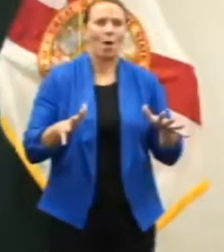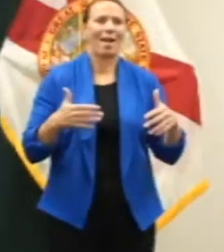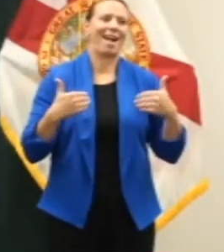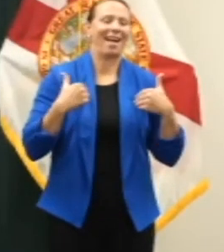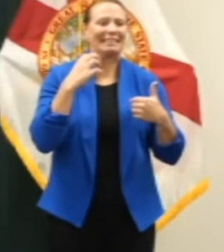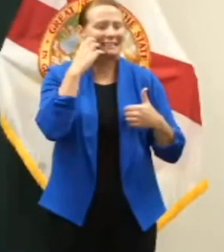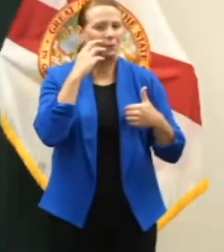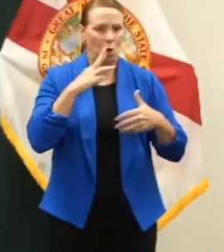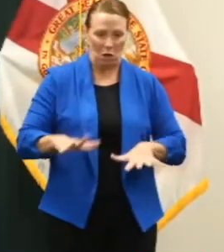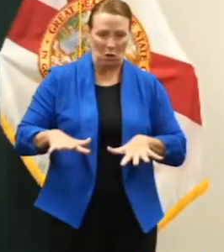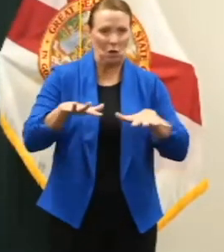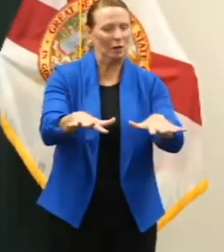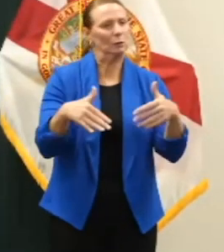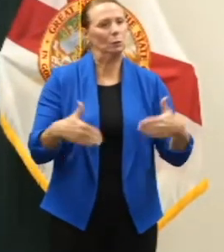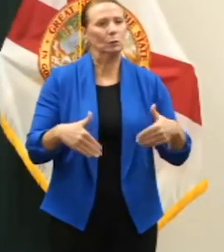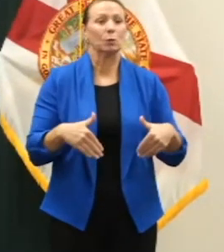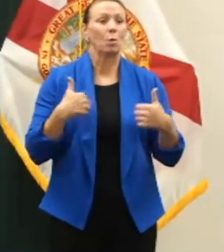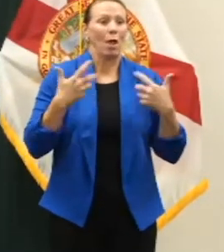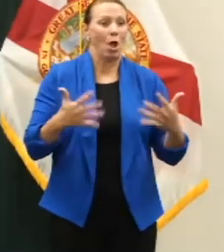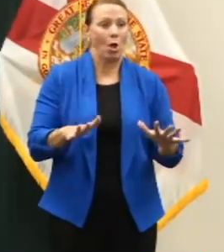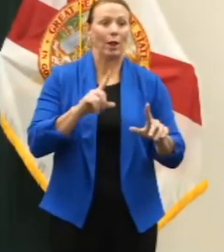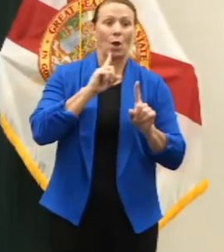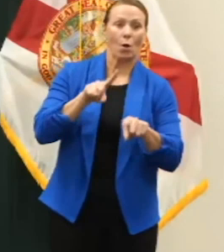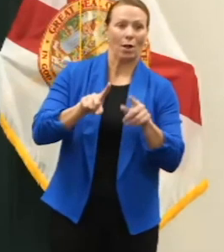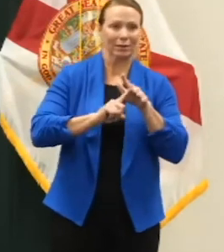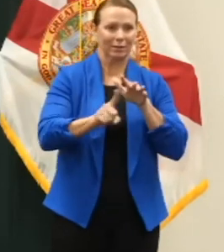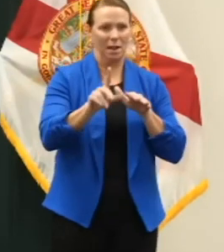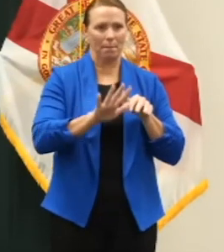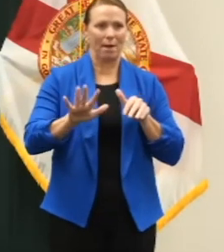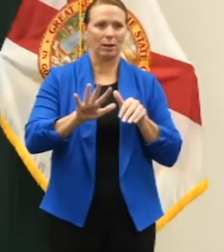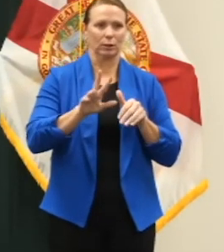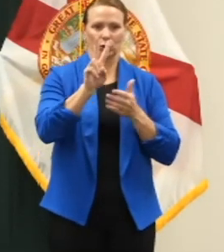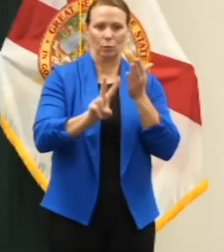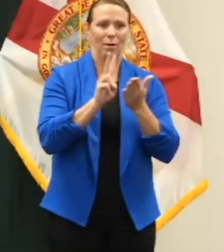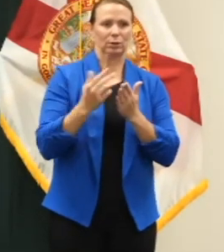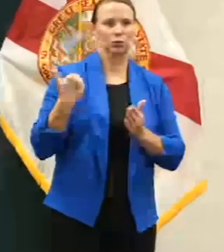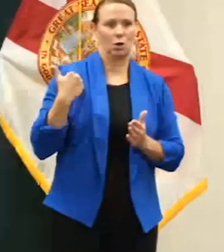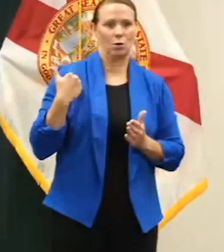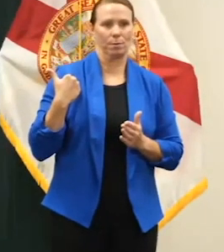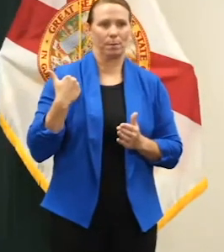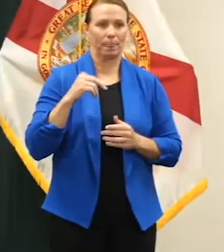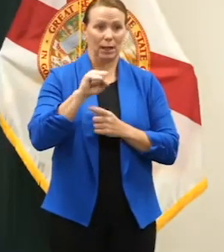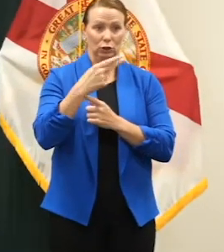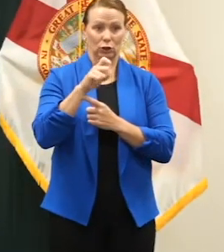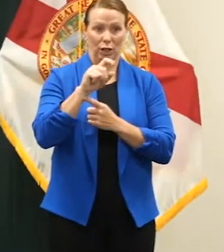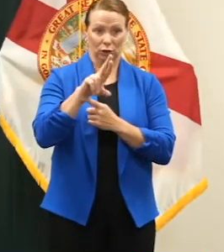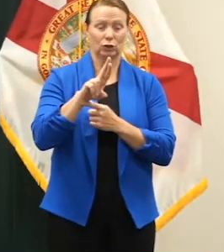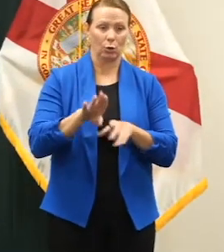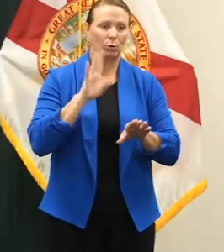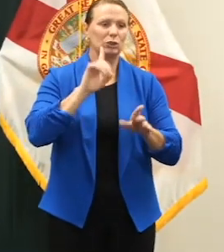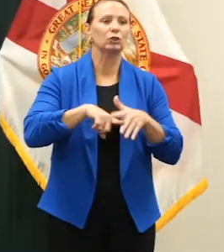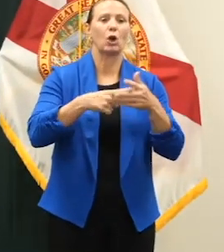it's not low level. So we sent that evacuation order out about 2 hours ago. Our shelters will be opening up at 8 a.m. in the morning. For